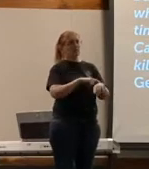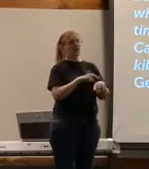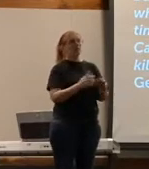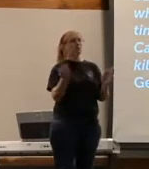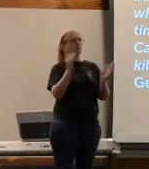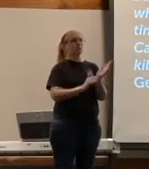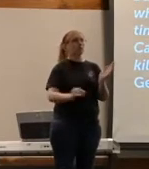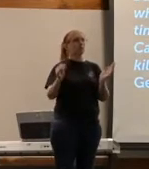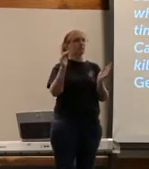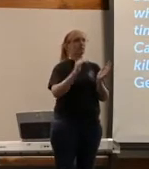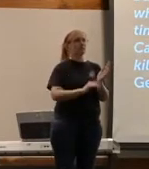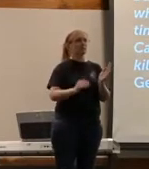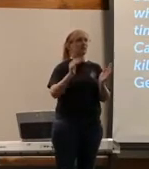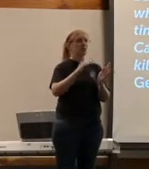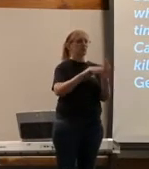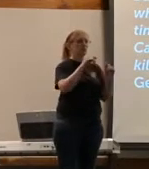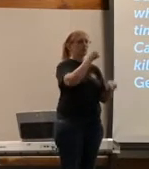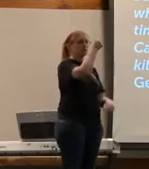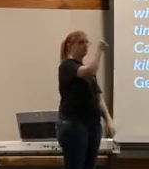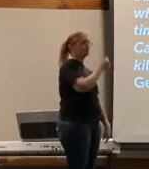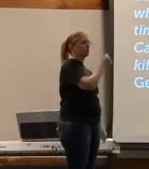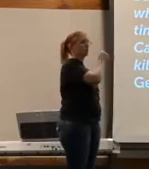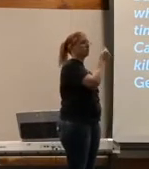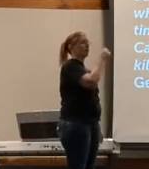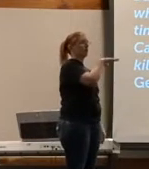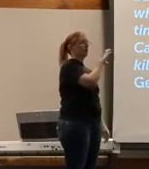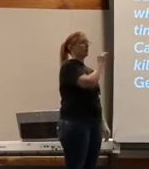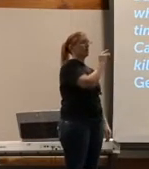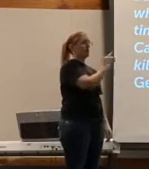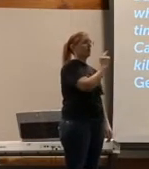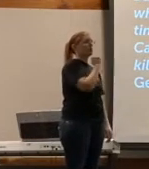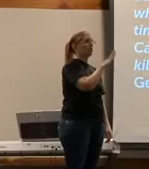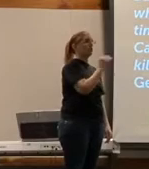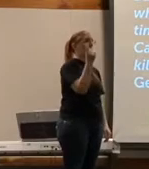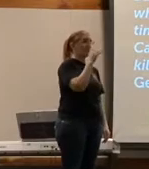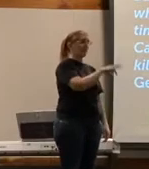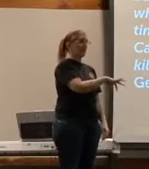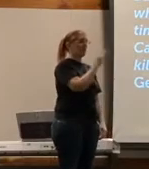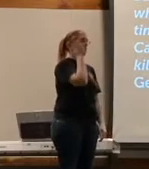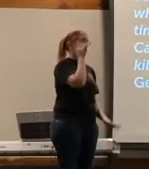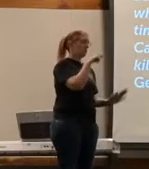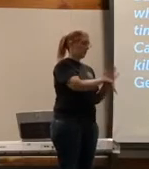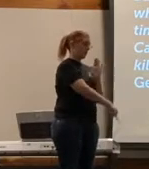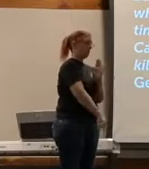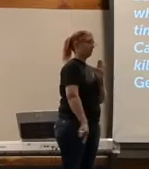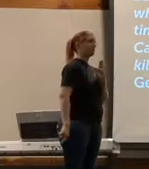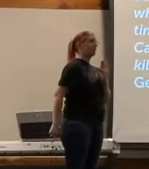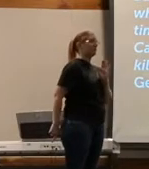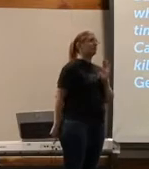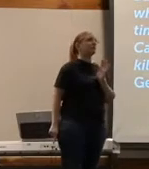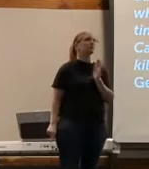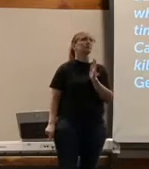Then the Lord put a mark on Cain so that no one who found him would kill him.